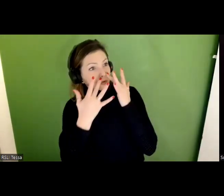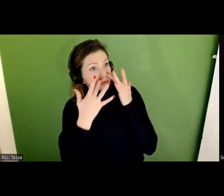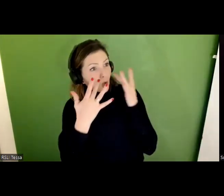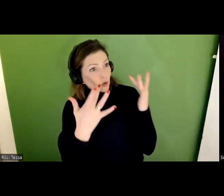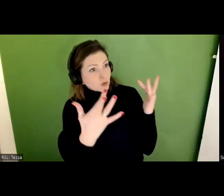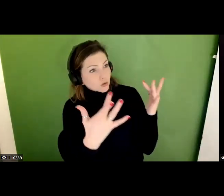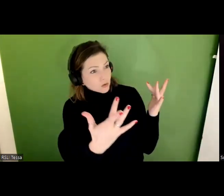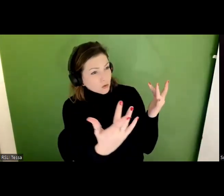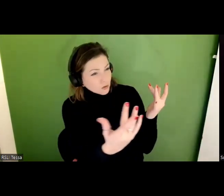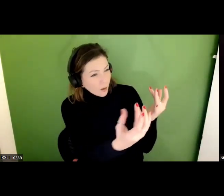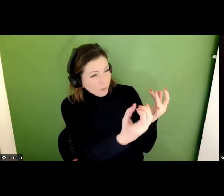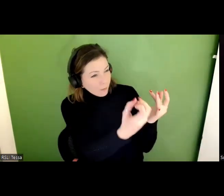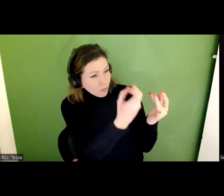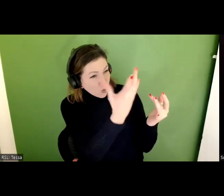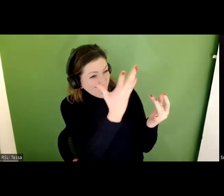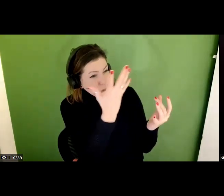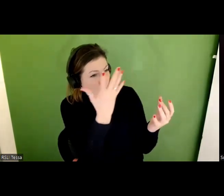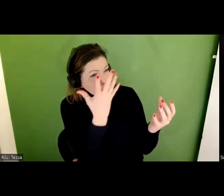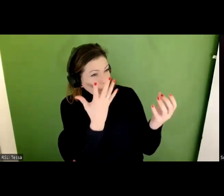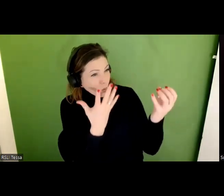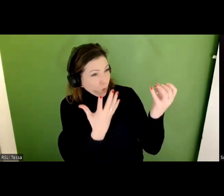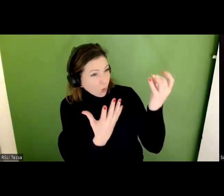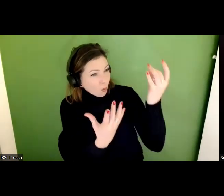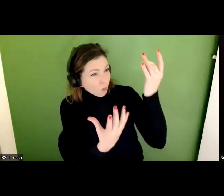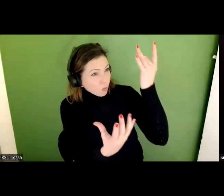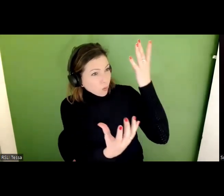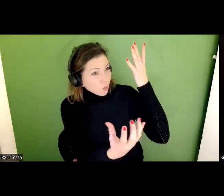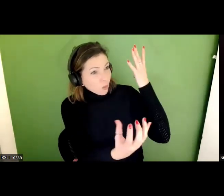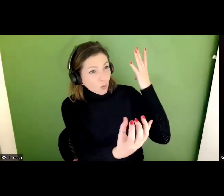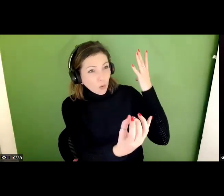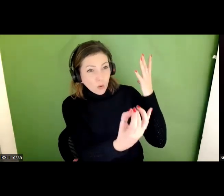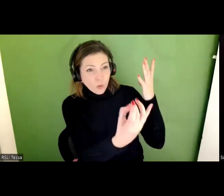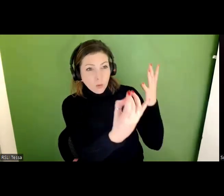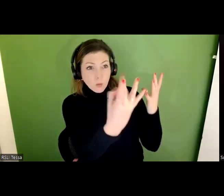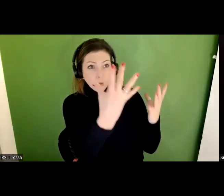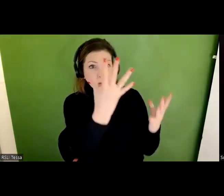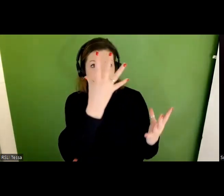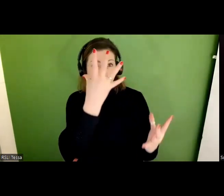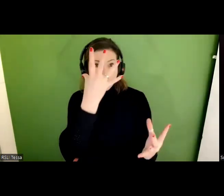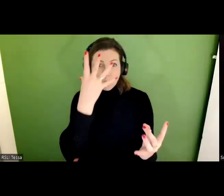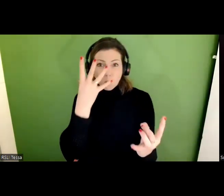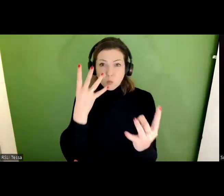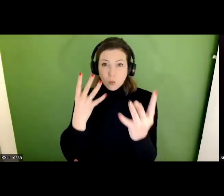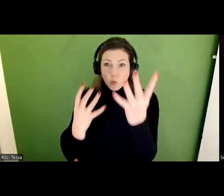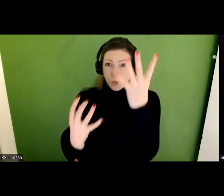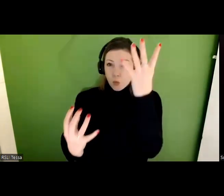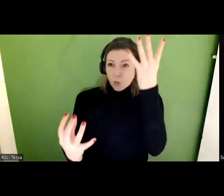treasures. Precious jewels sparkling, glittering through hard rock.